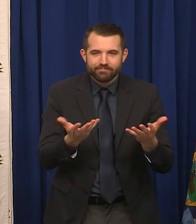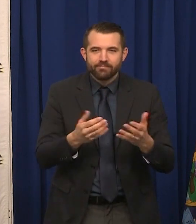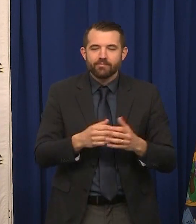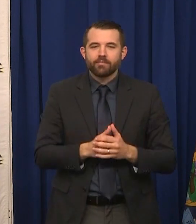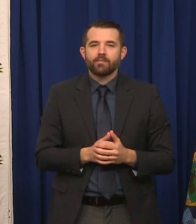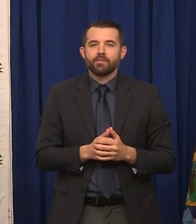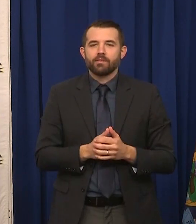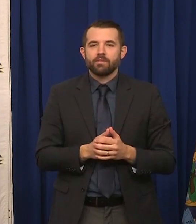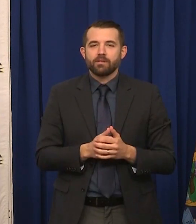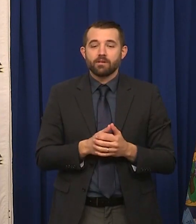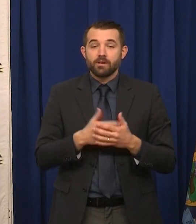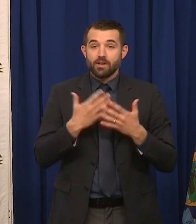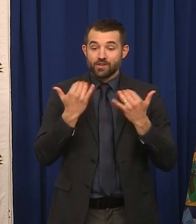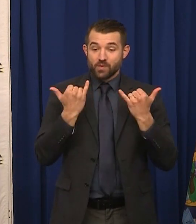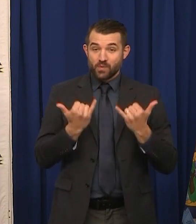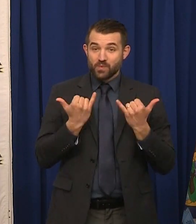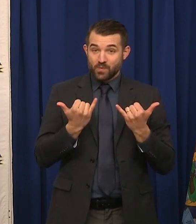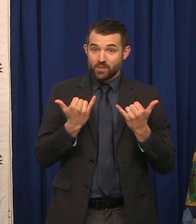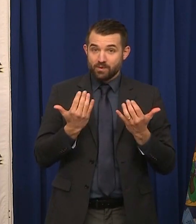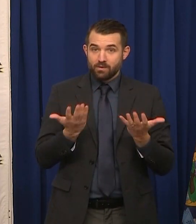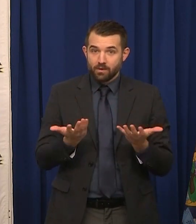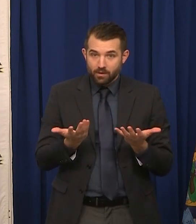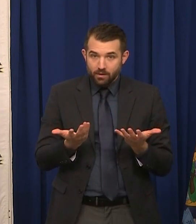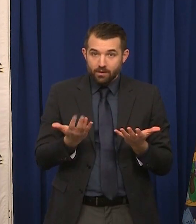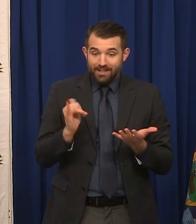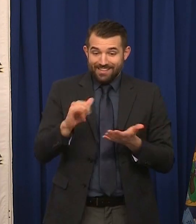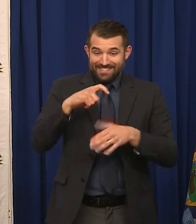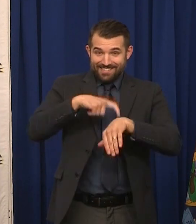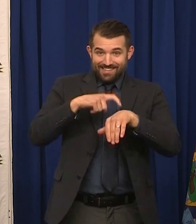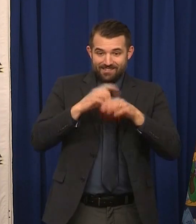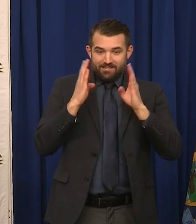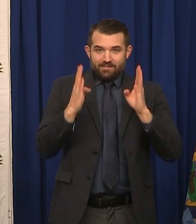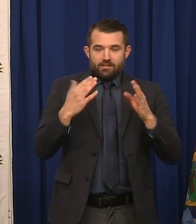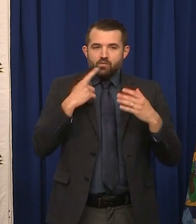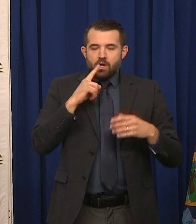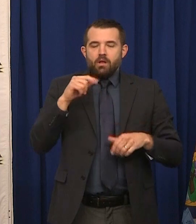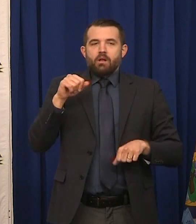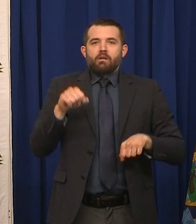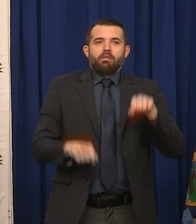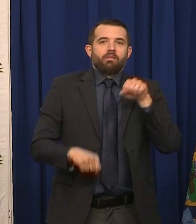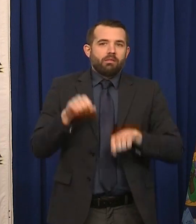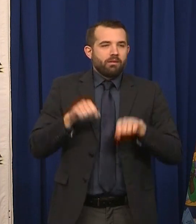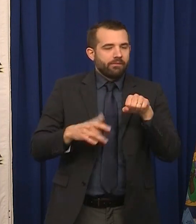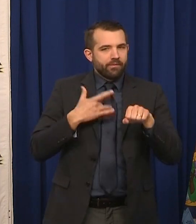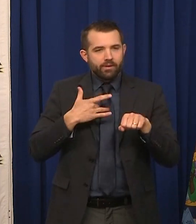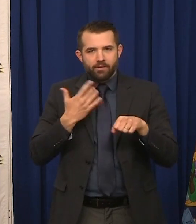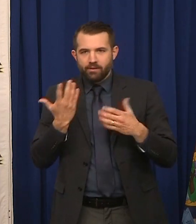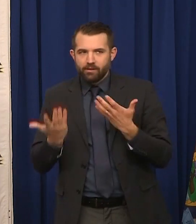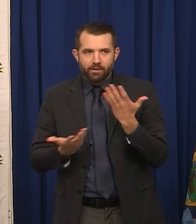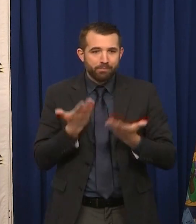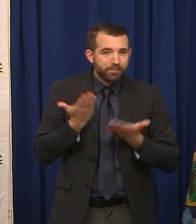For the time being, this uncertainty may be the new norm.